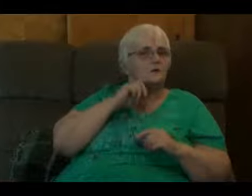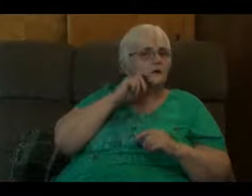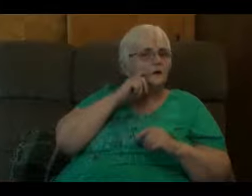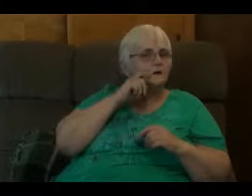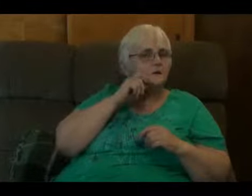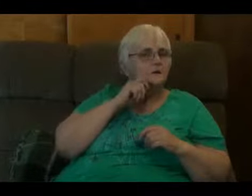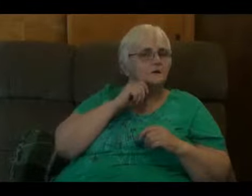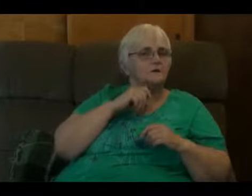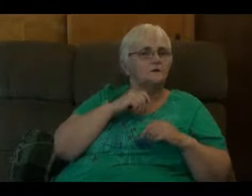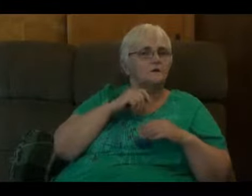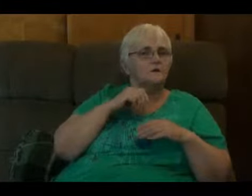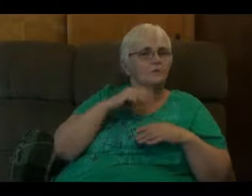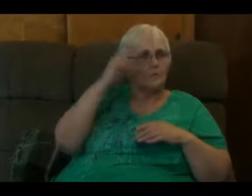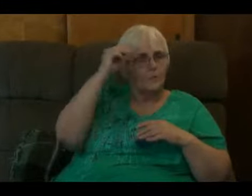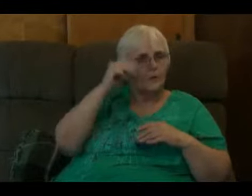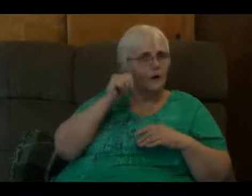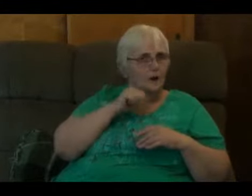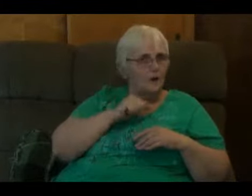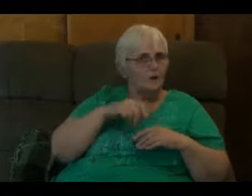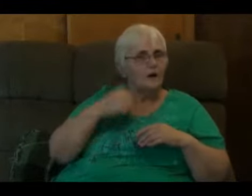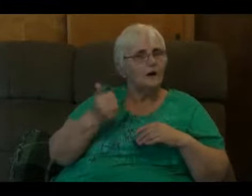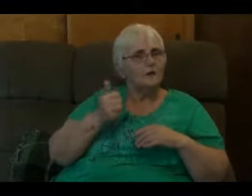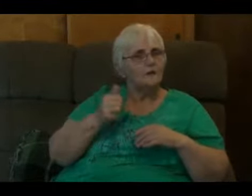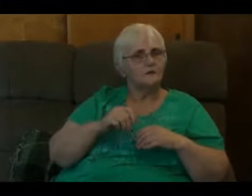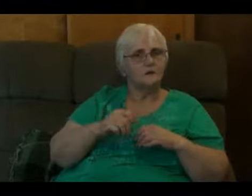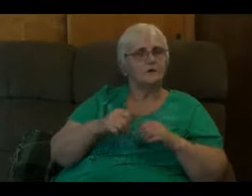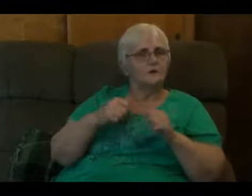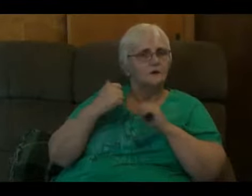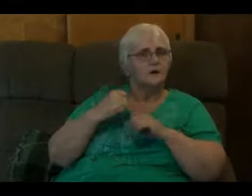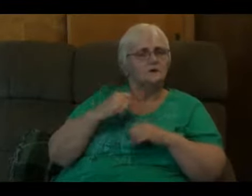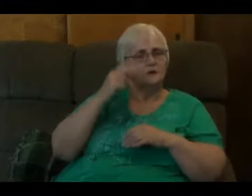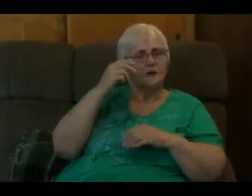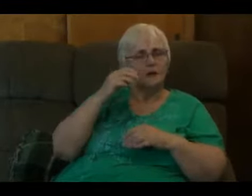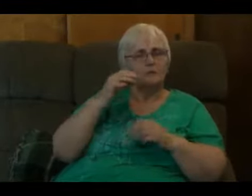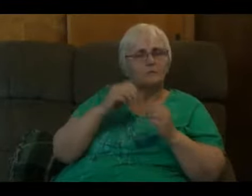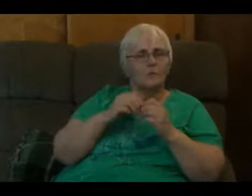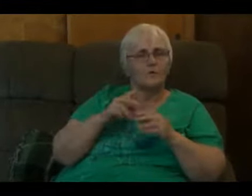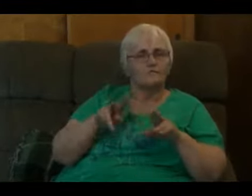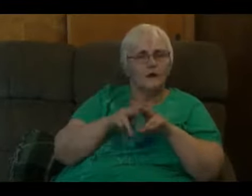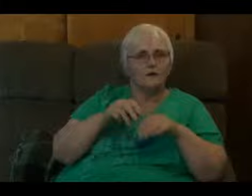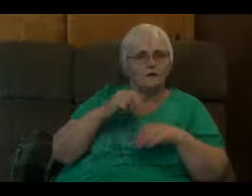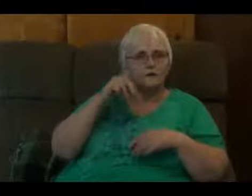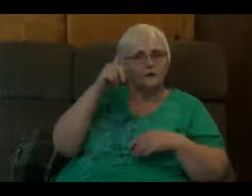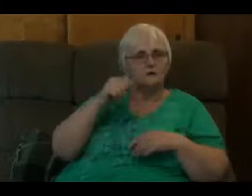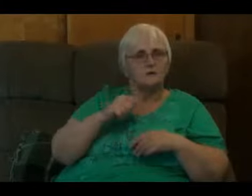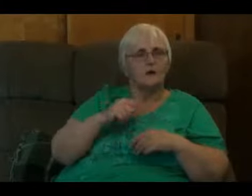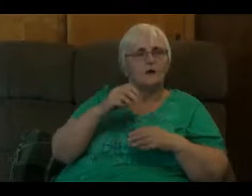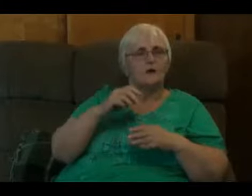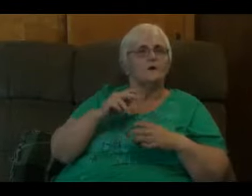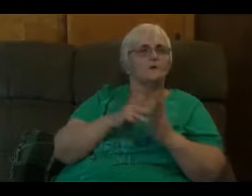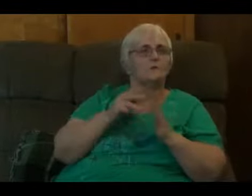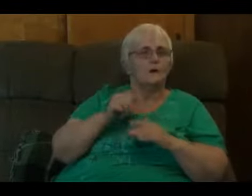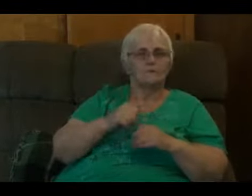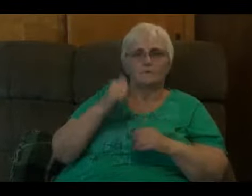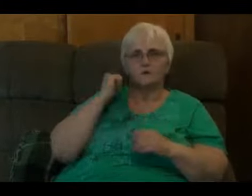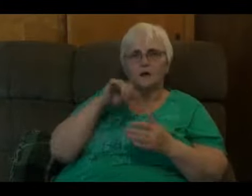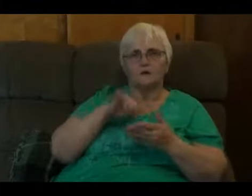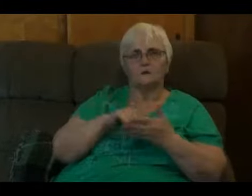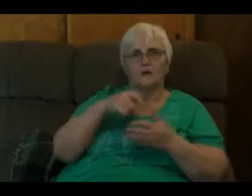Bible rejects, or certain sexes than the other one. The Bible rejects this quality of life view. The value of